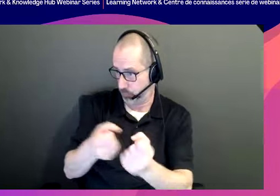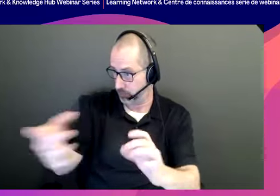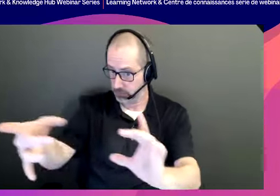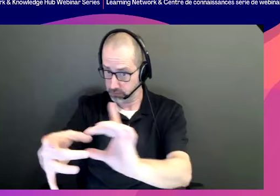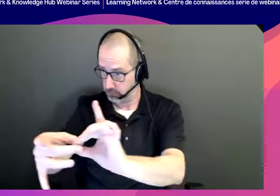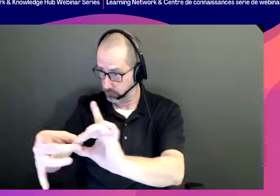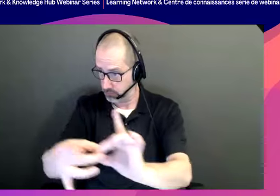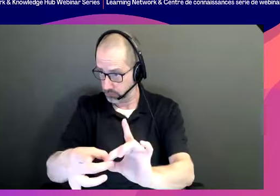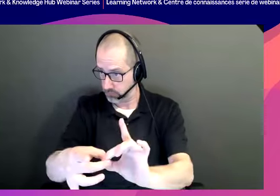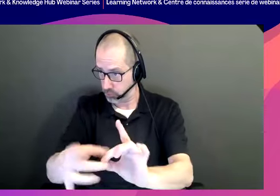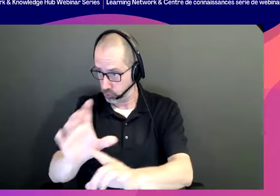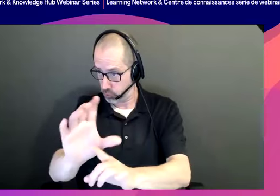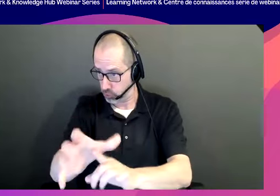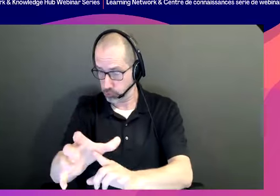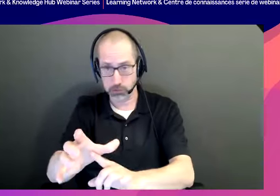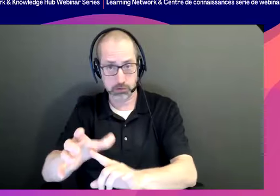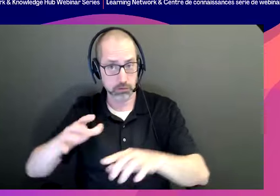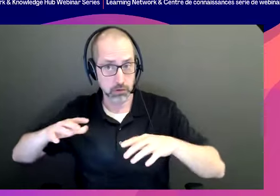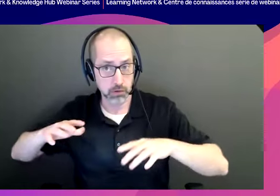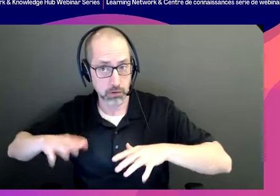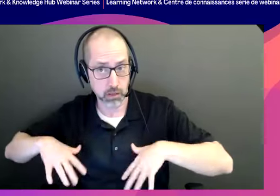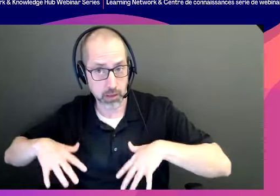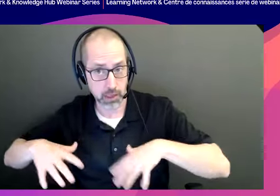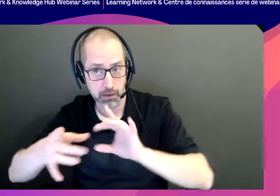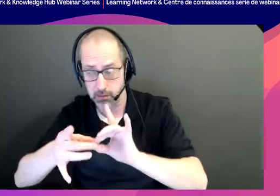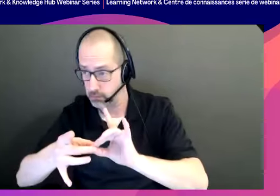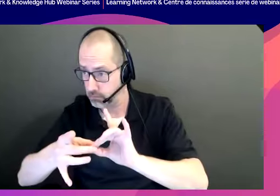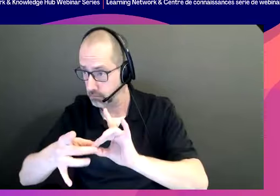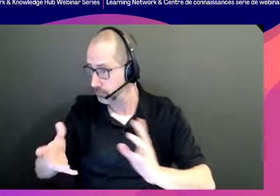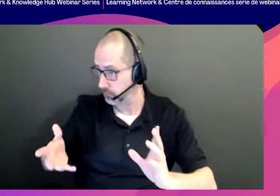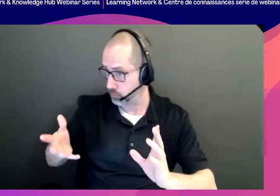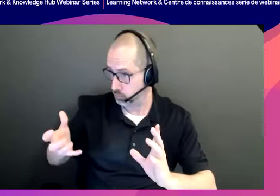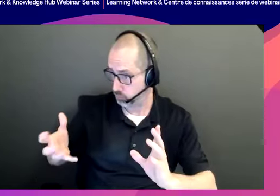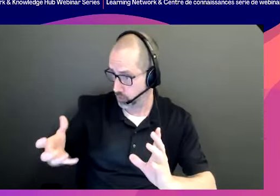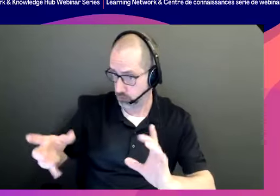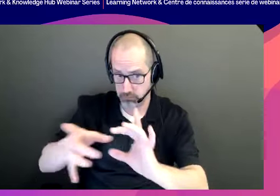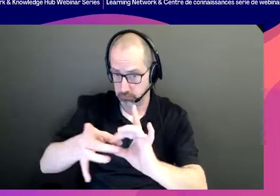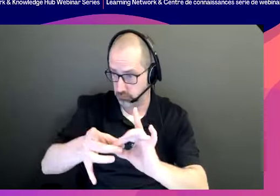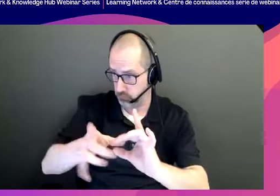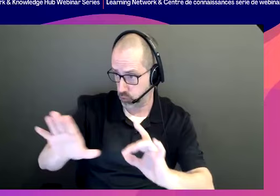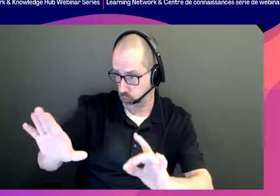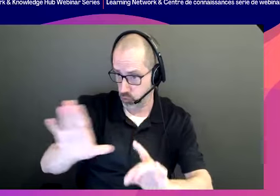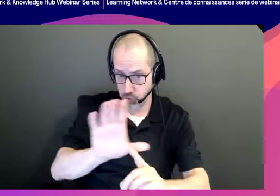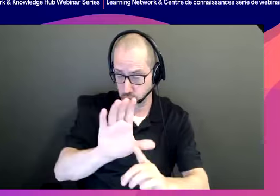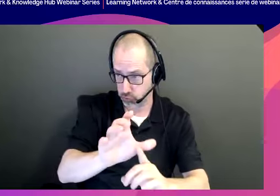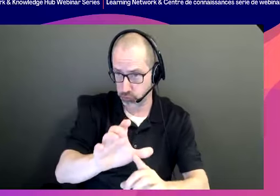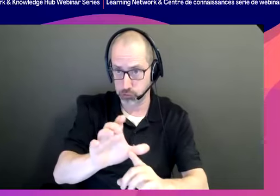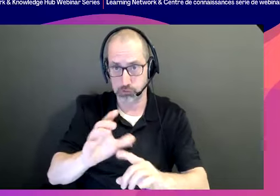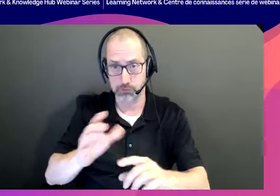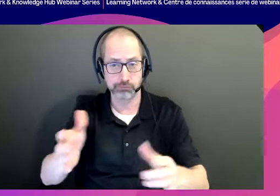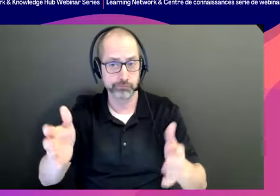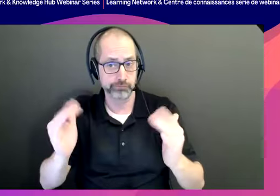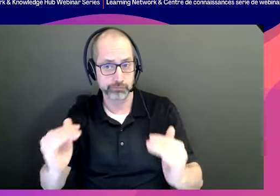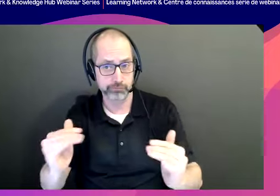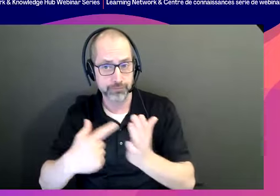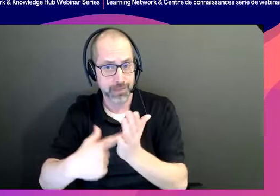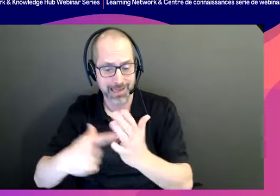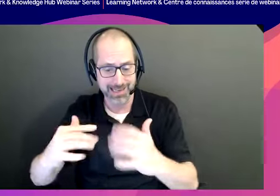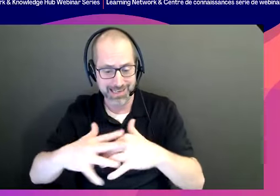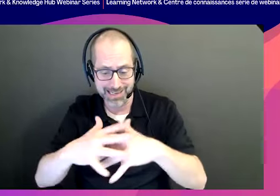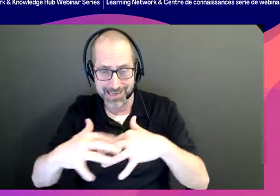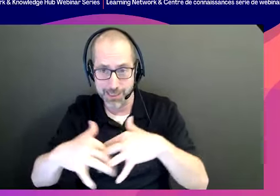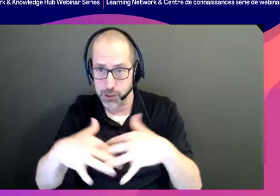is not connected to her culture, would she like to be? potentially discussing Indigenous resources that